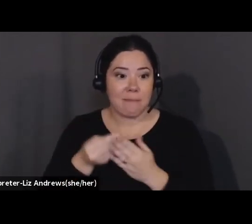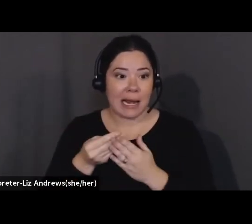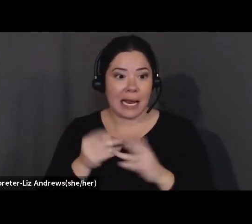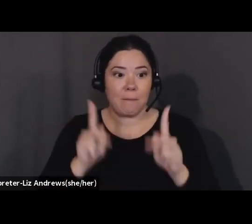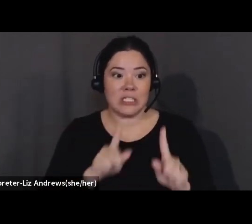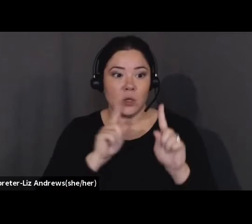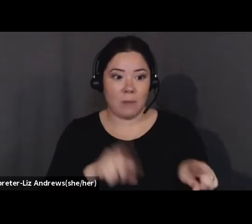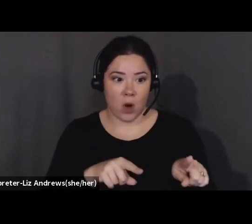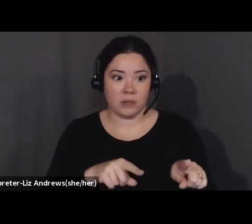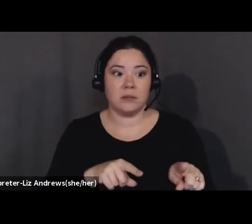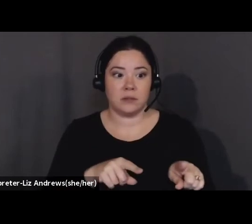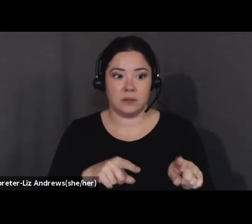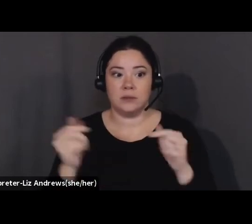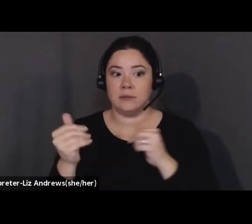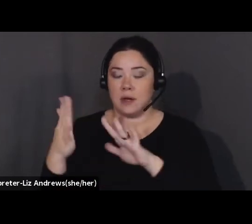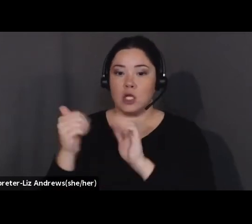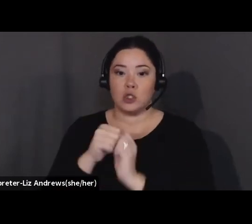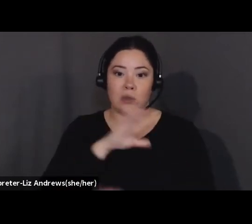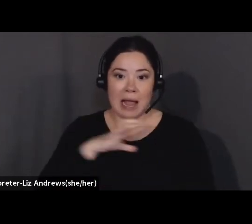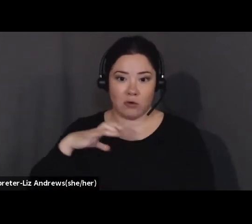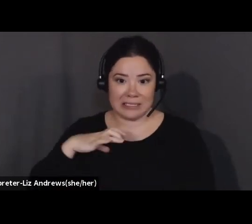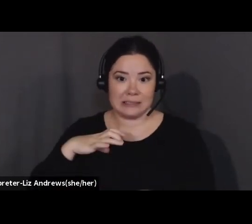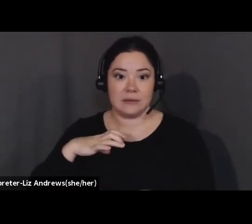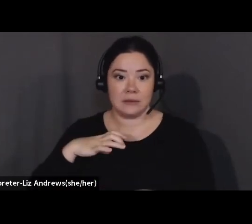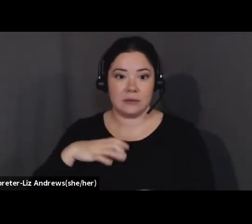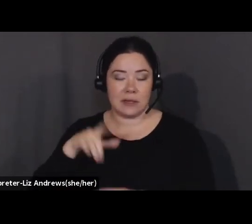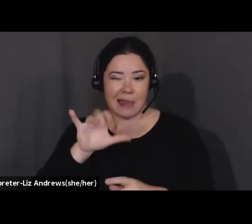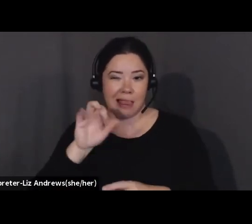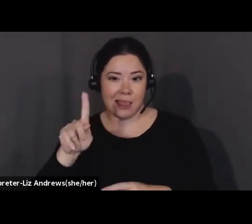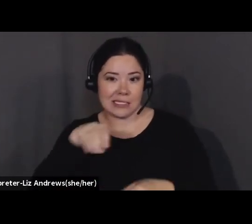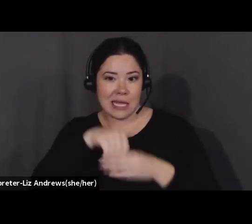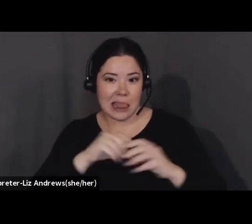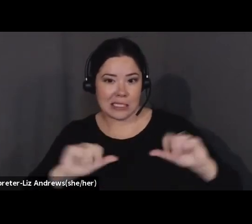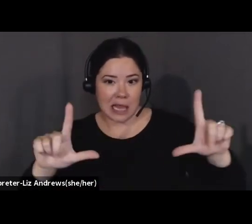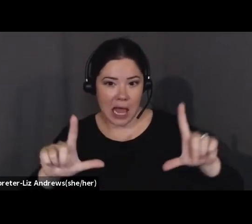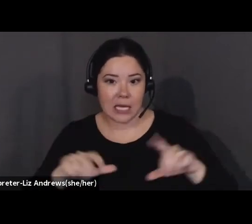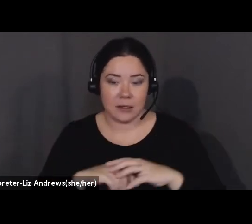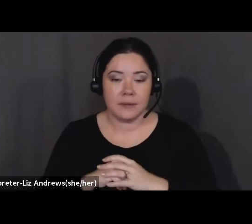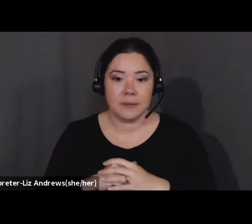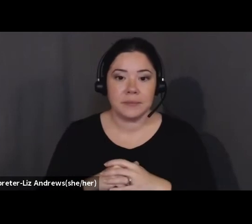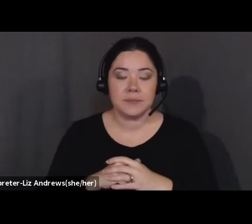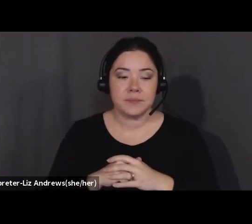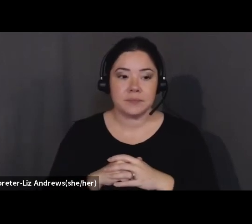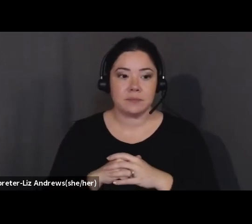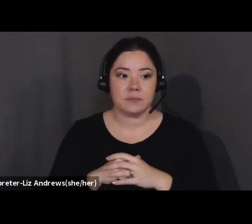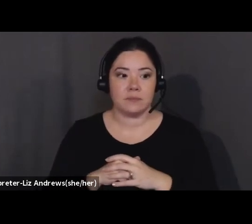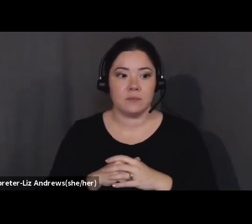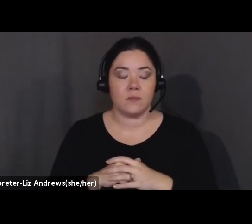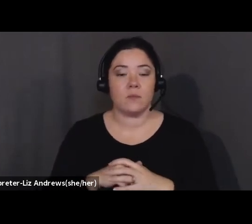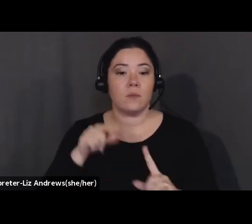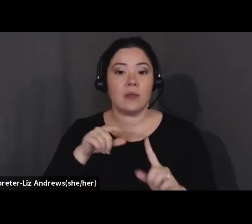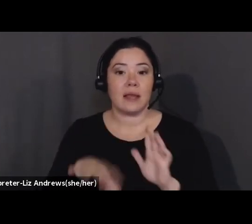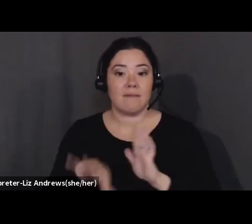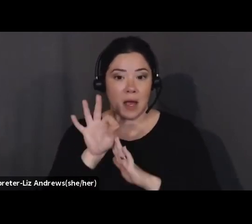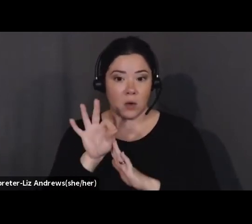to Congress, which the link is in the slide. It basically found that the lack